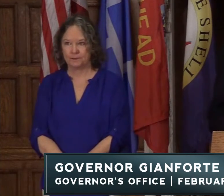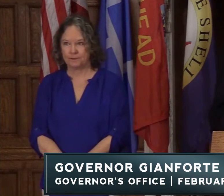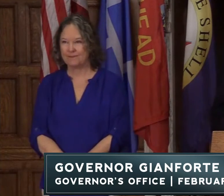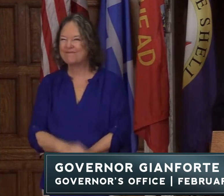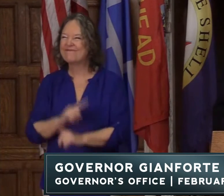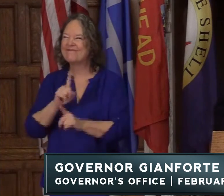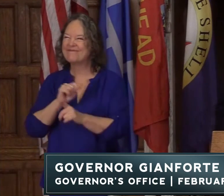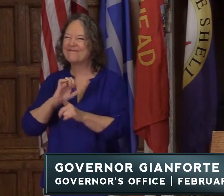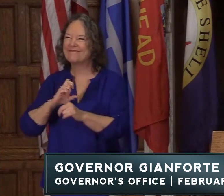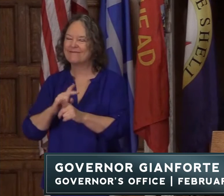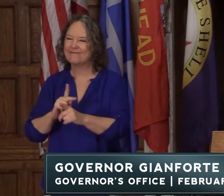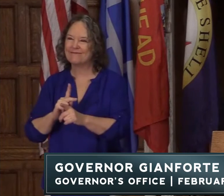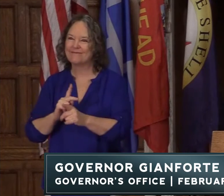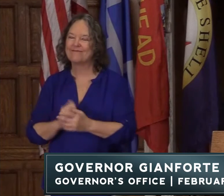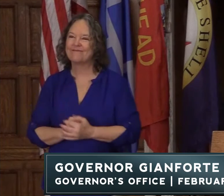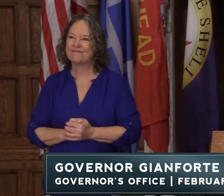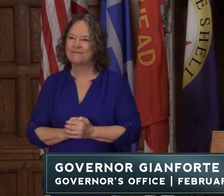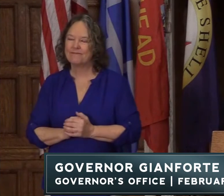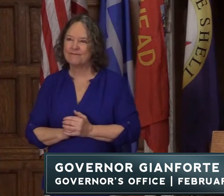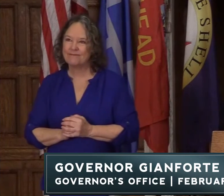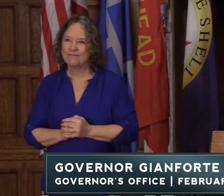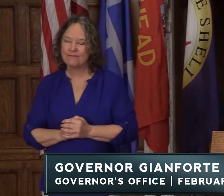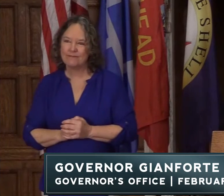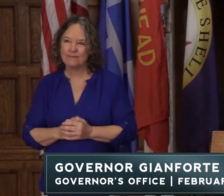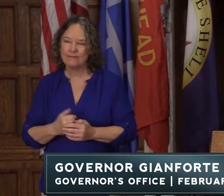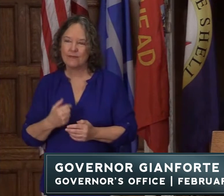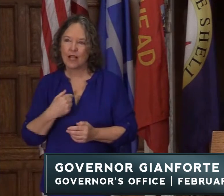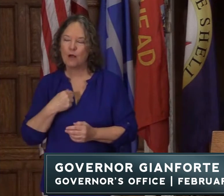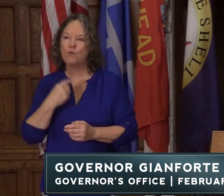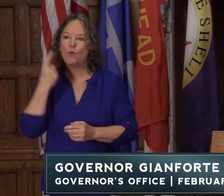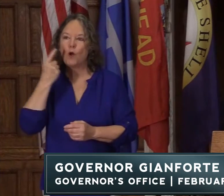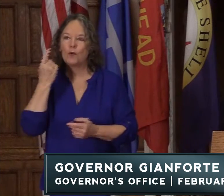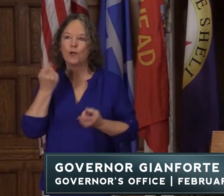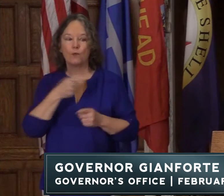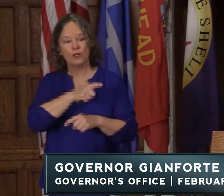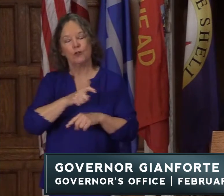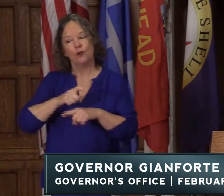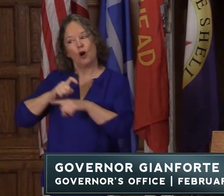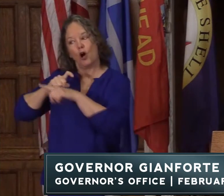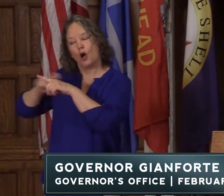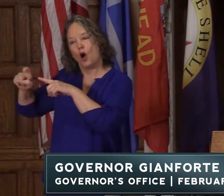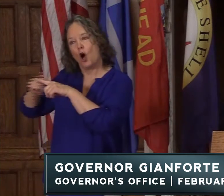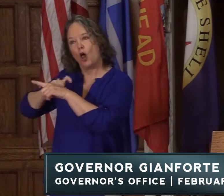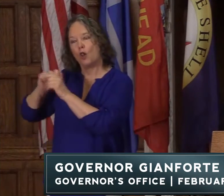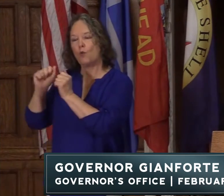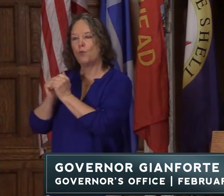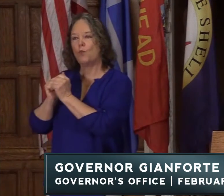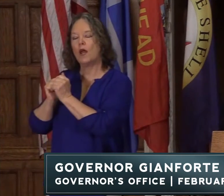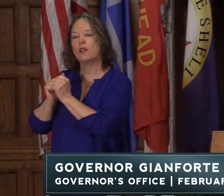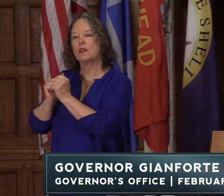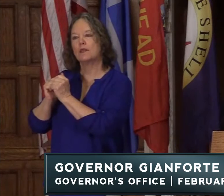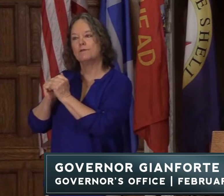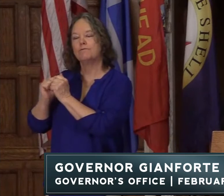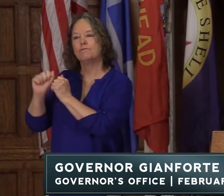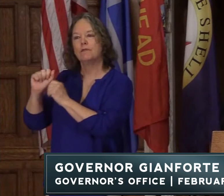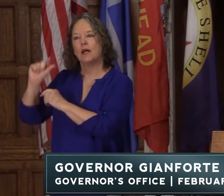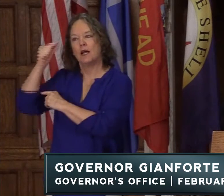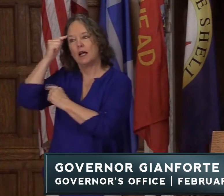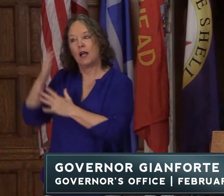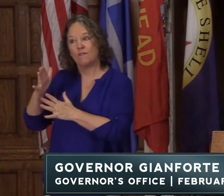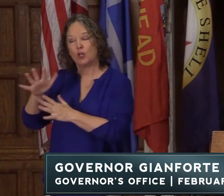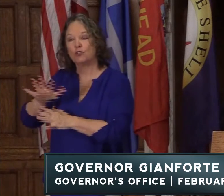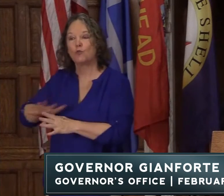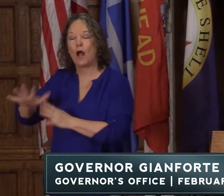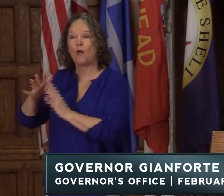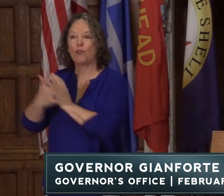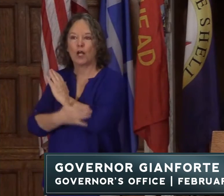Zach? Zach Kaplan, Montana right now again. Governor, I'm wondering, when you're on these calls with the White House, with other governors around the country, West Virginia's been